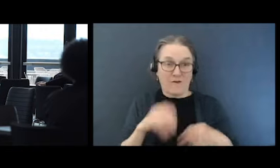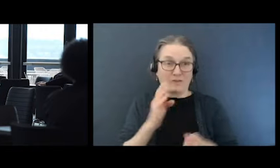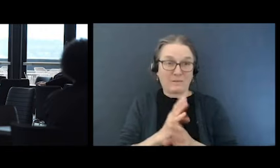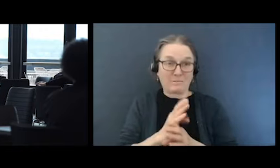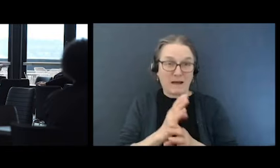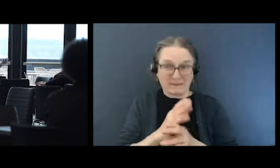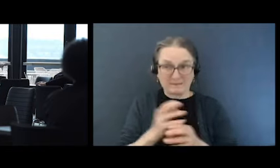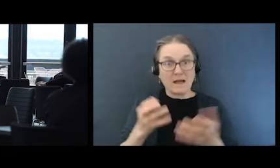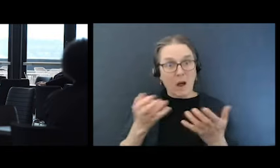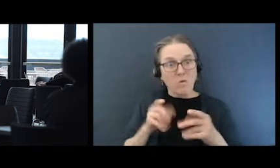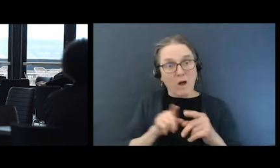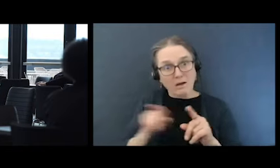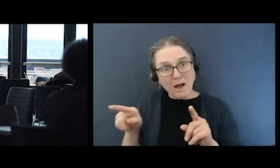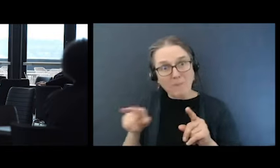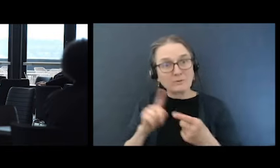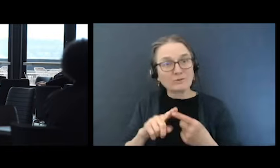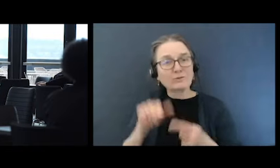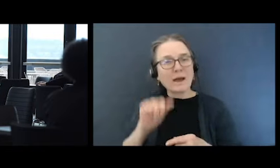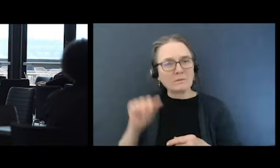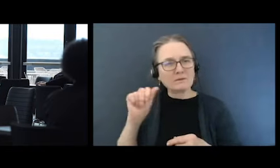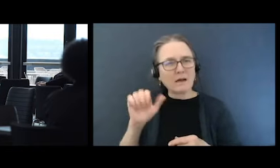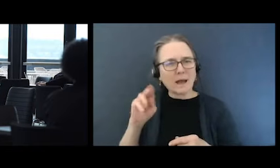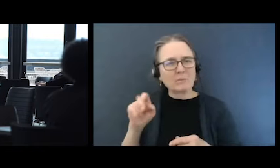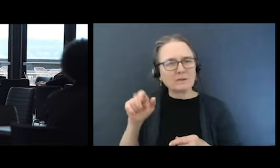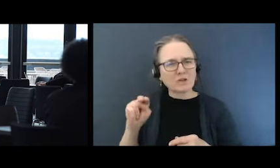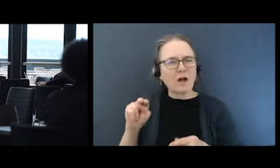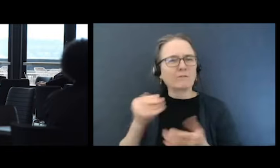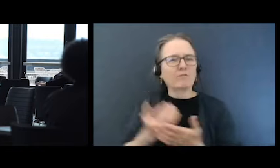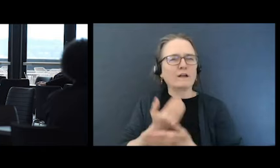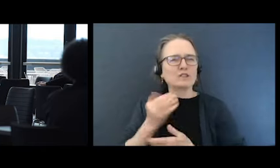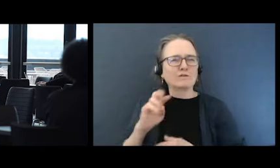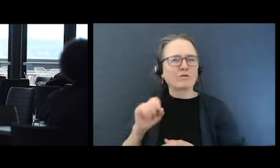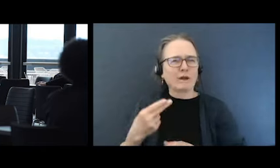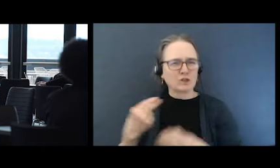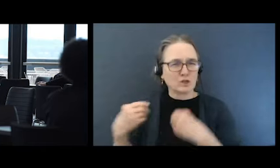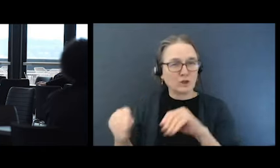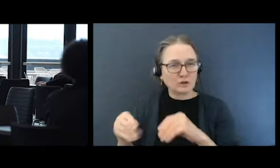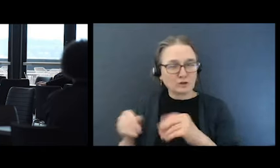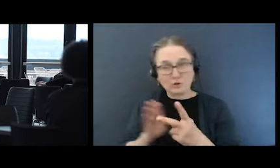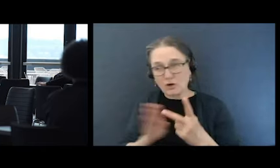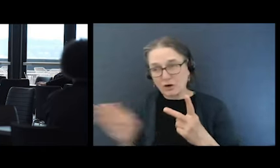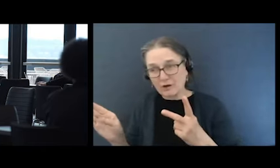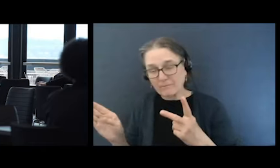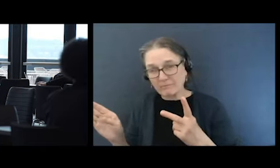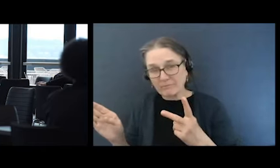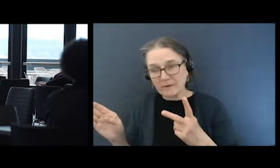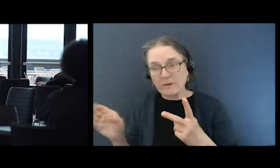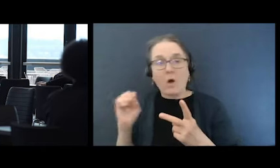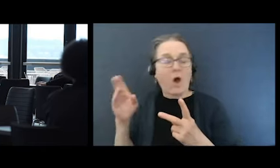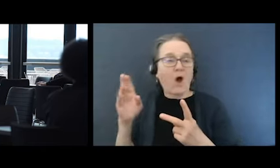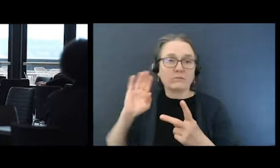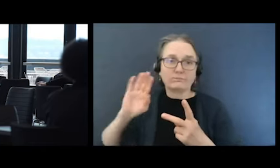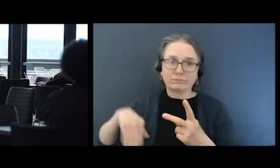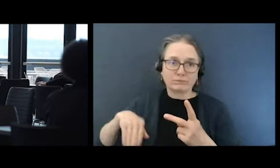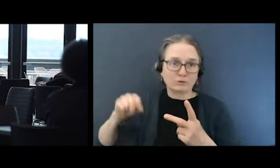way or wait for the bus that takes me, I waited for the bus because I'm like, I don't want to figure out what the sidewalk